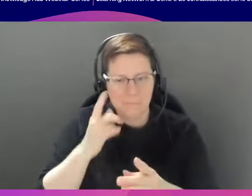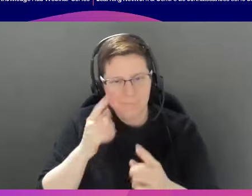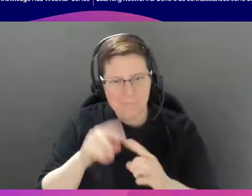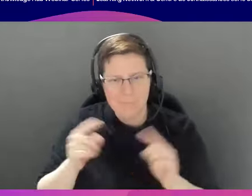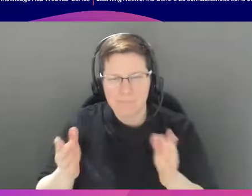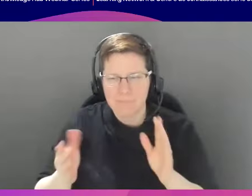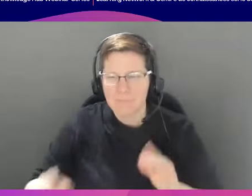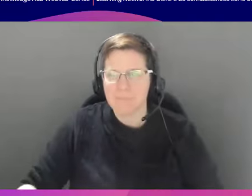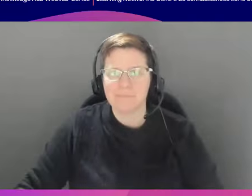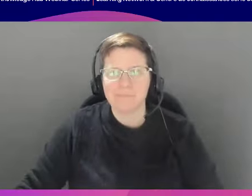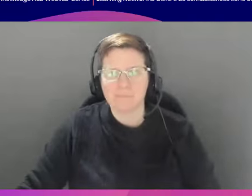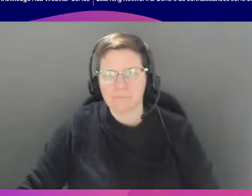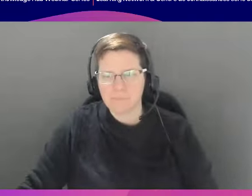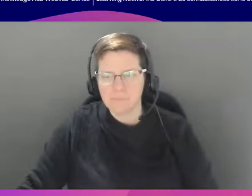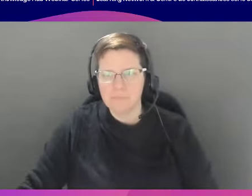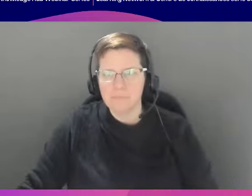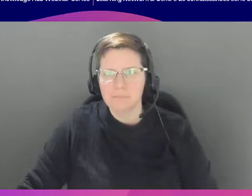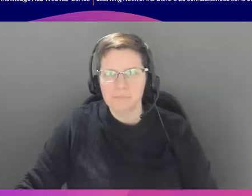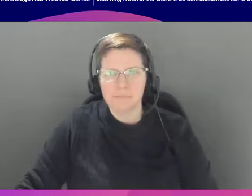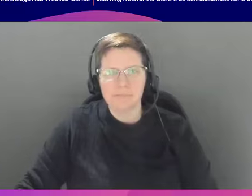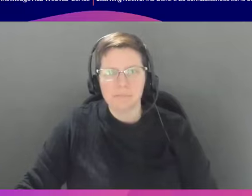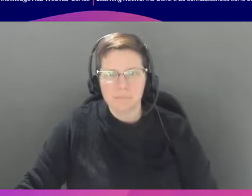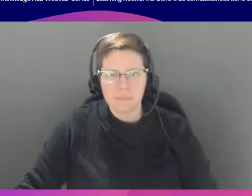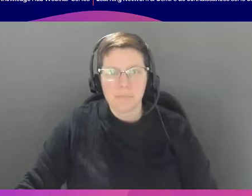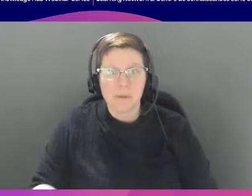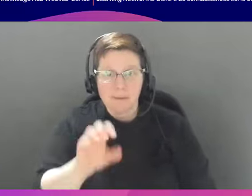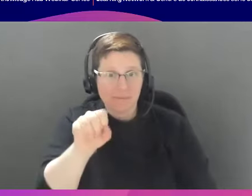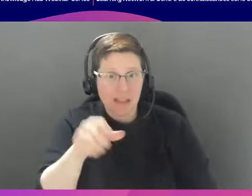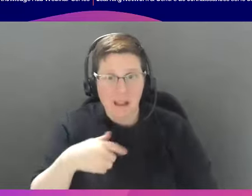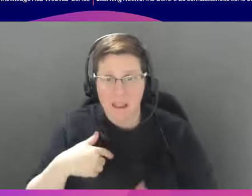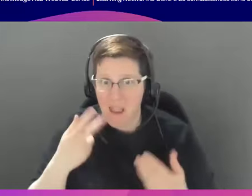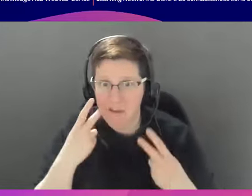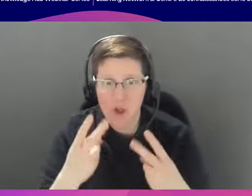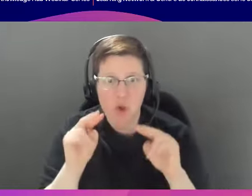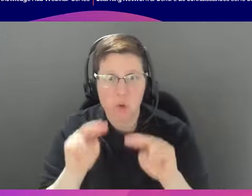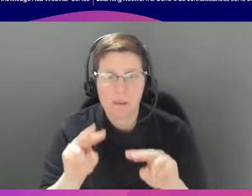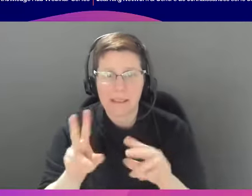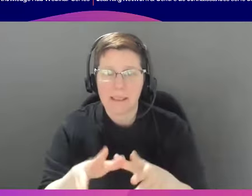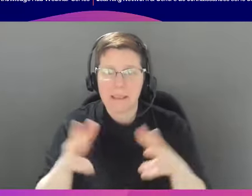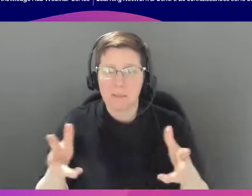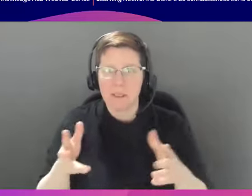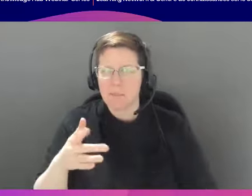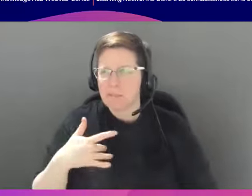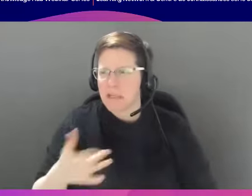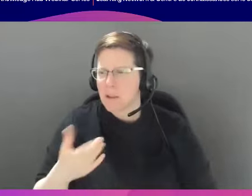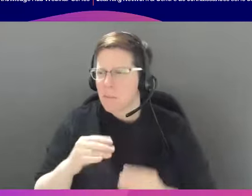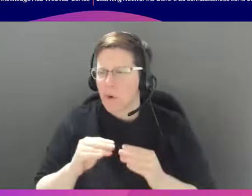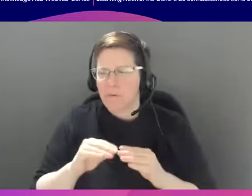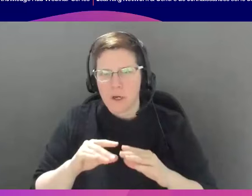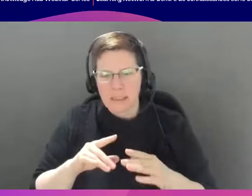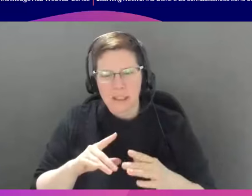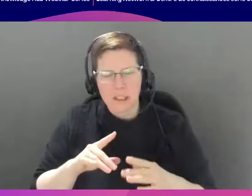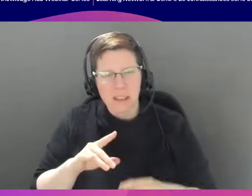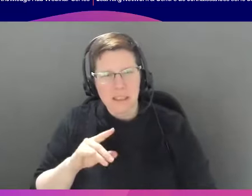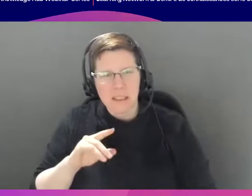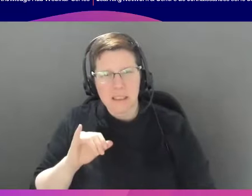Yeah, I haven't looked at it as much, but I think there's also kind of like an in-group tension of like if femcells